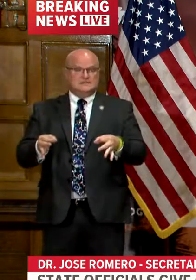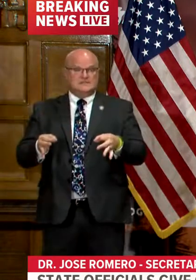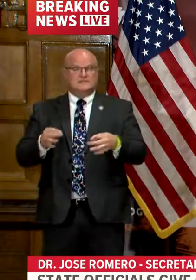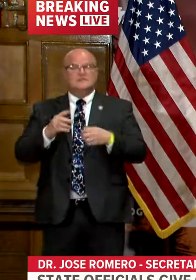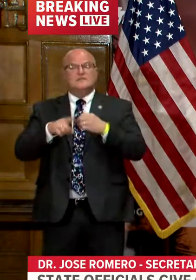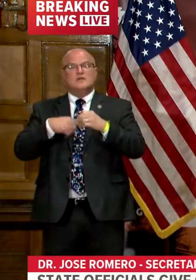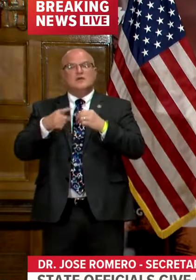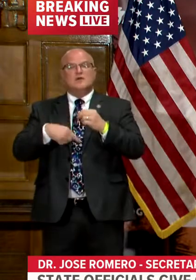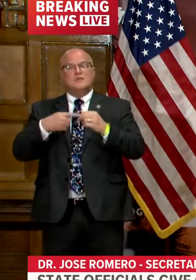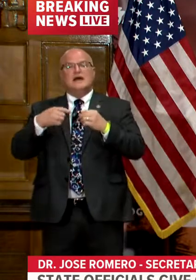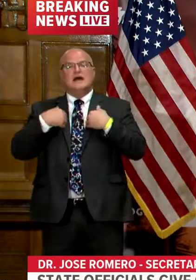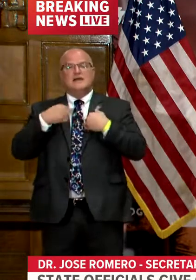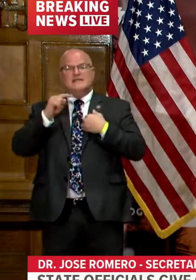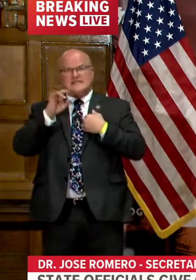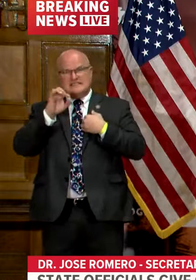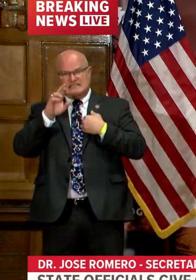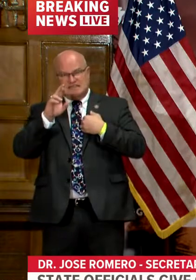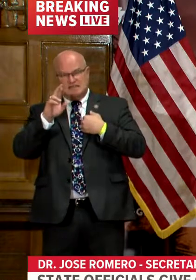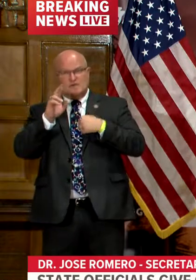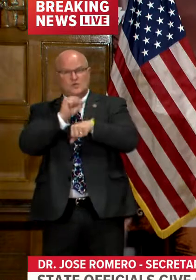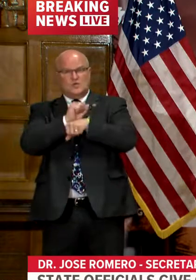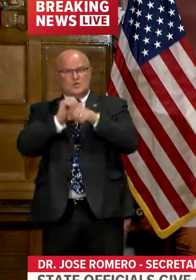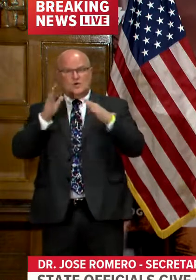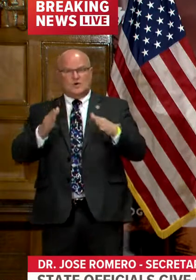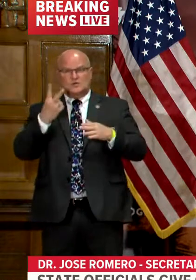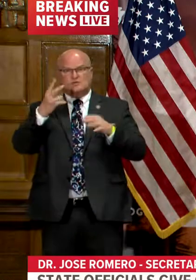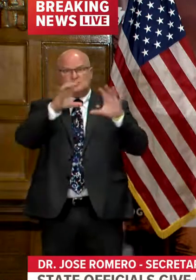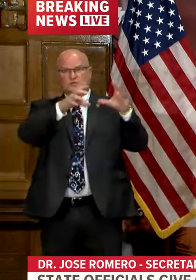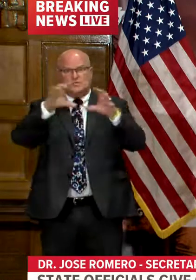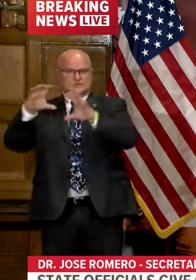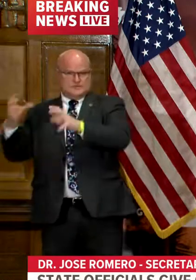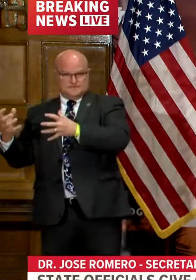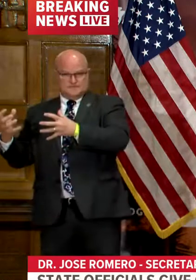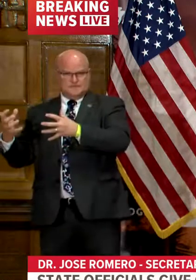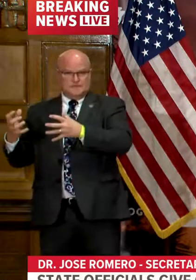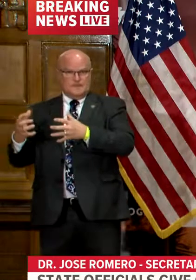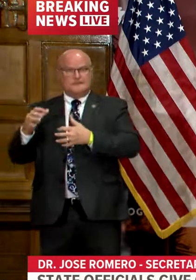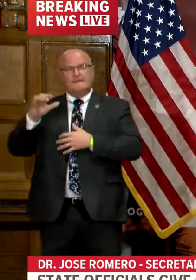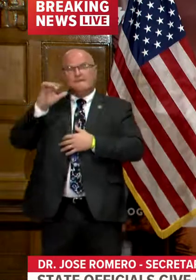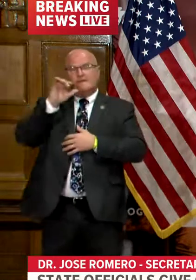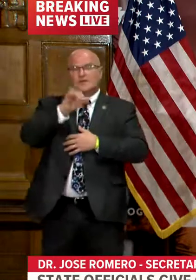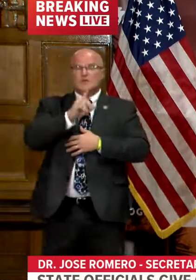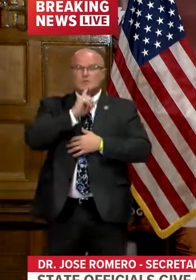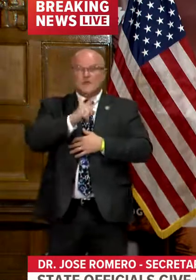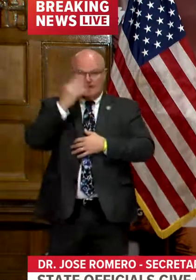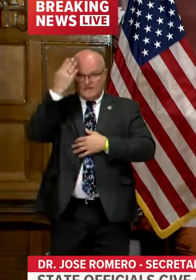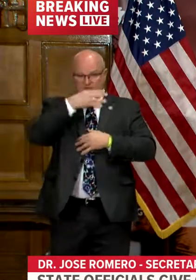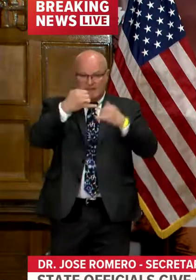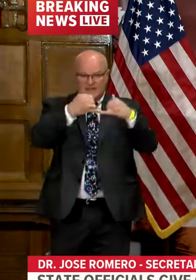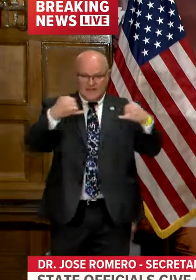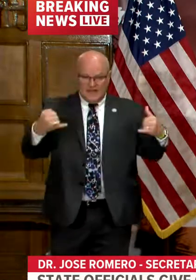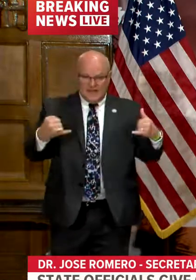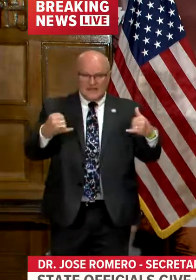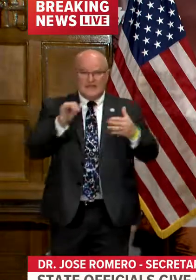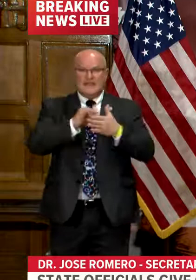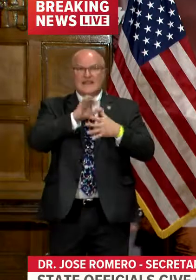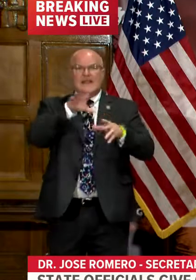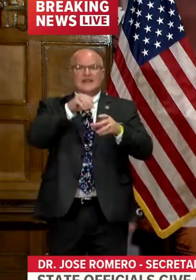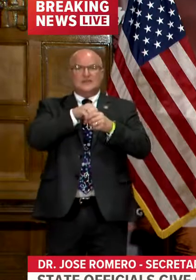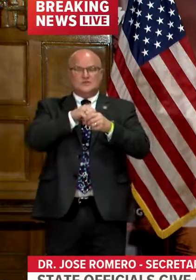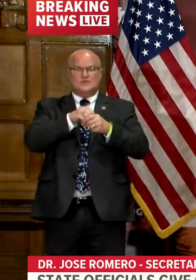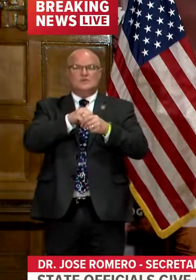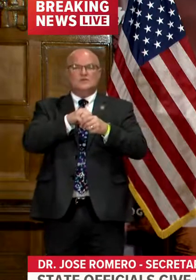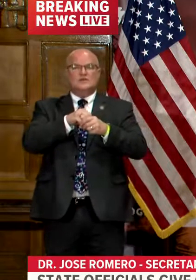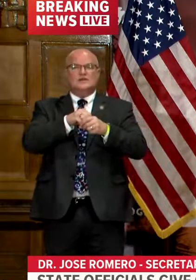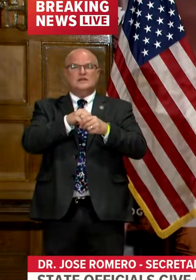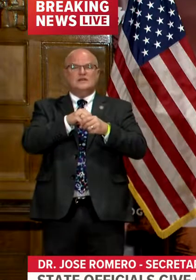of tiering the essential workers into two tiers. Those that are really at the front line, and those include areas, and excuse me